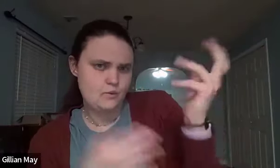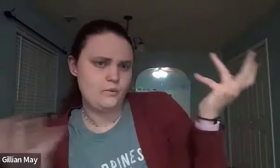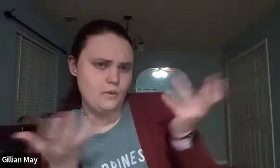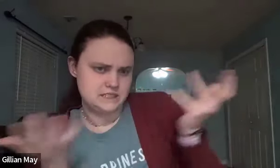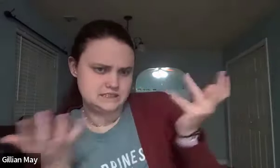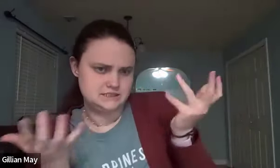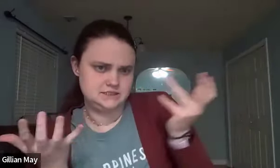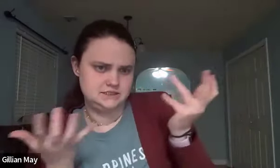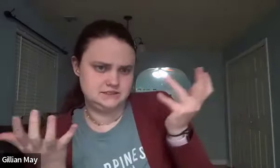What?